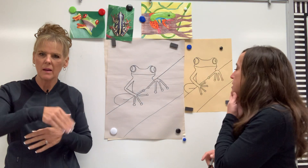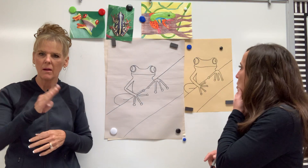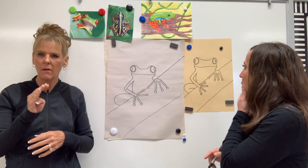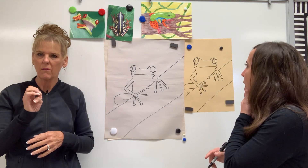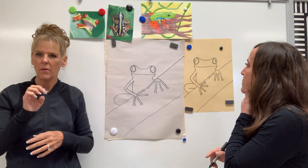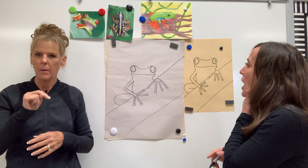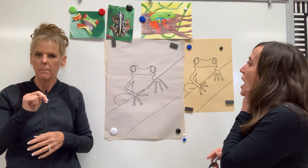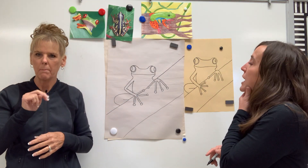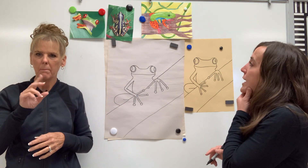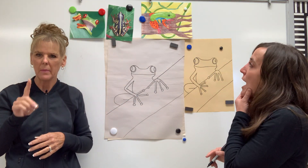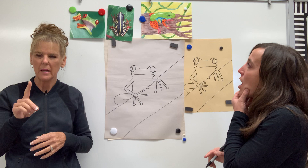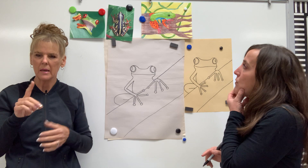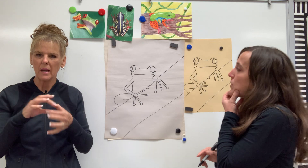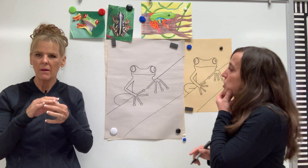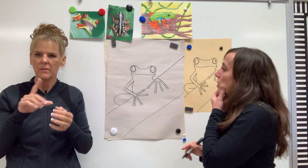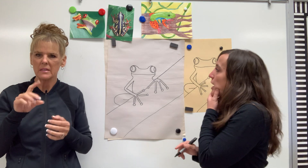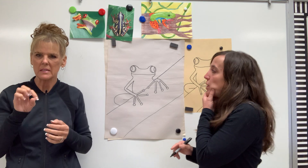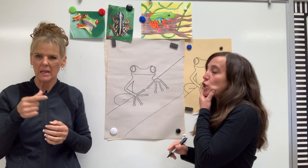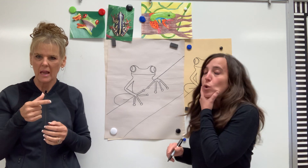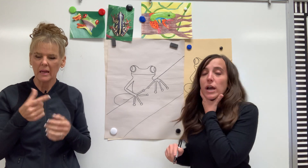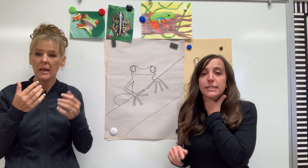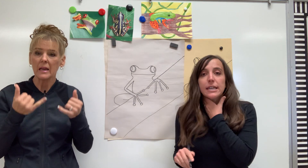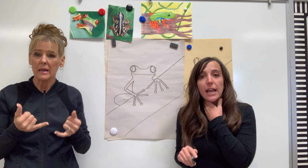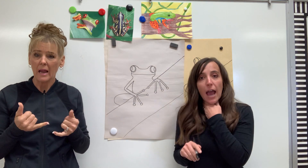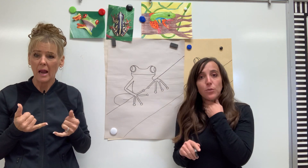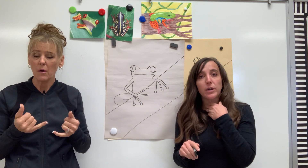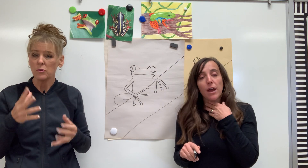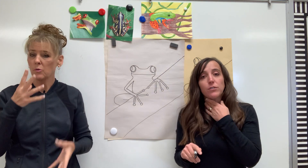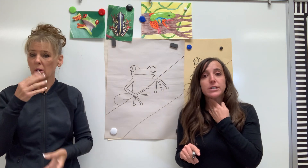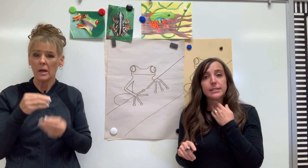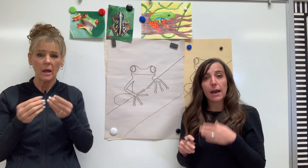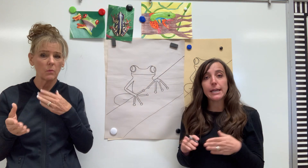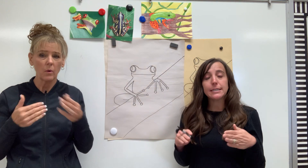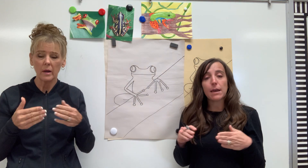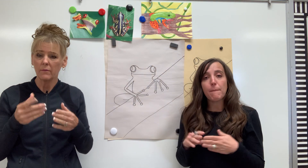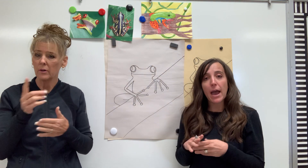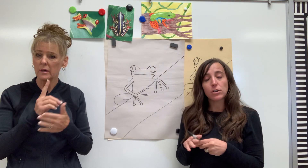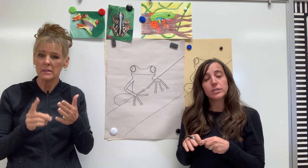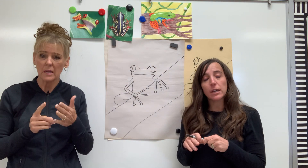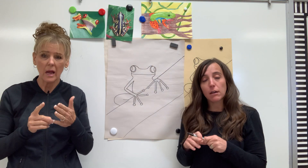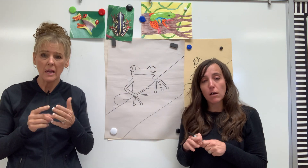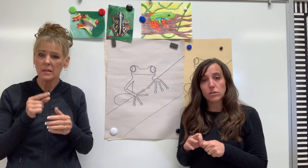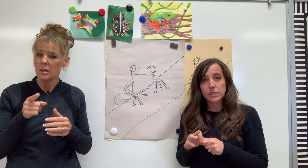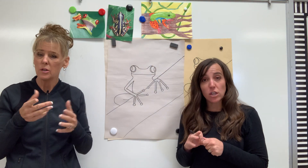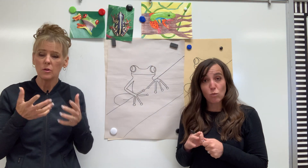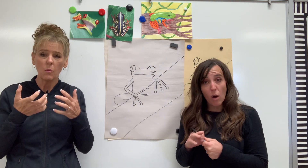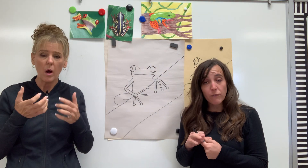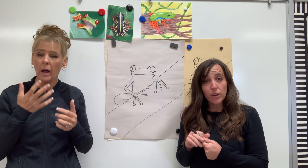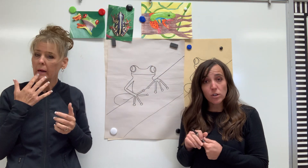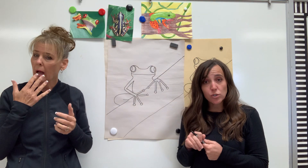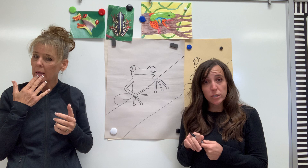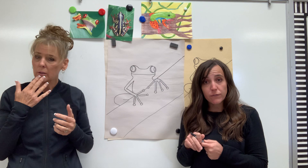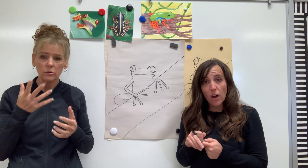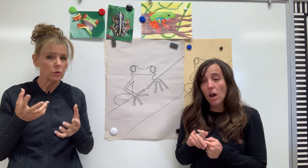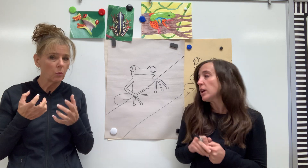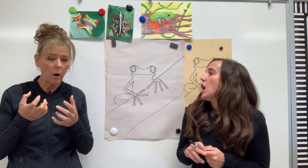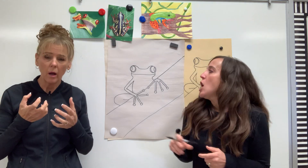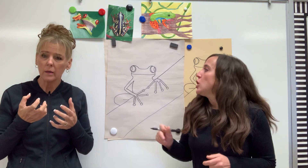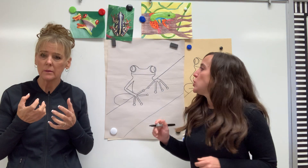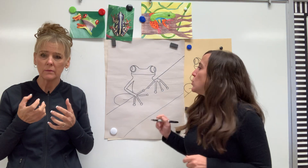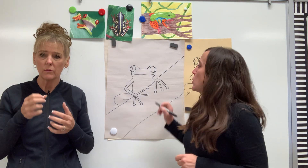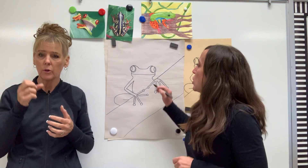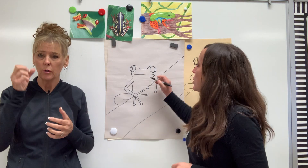is all bent, okay? Now, first grade, you guys can add whatever designs and patterns and colors that you want for your tree